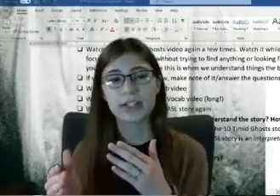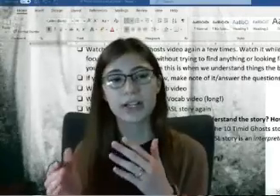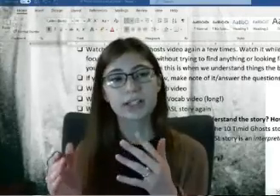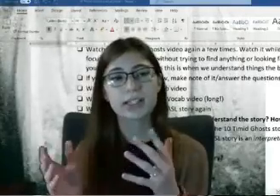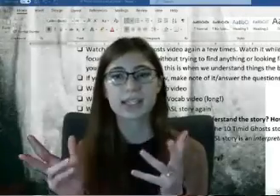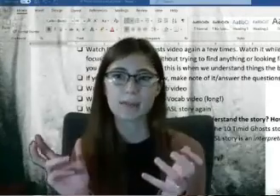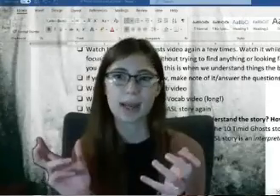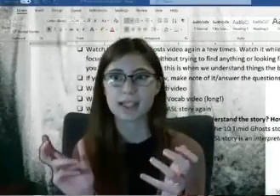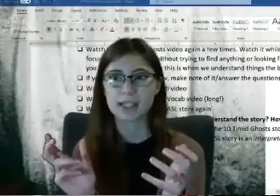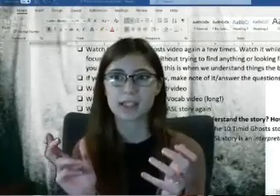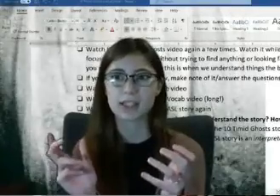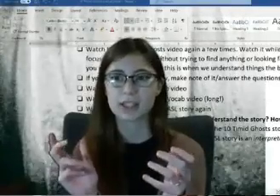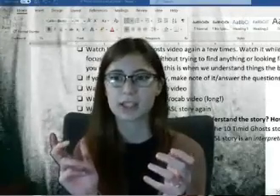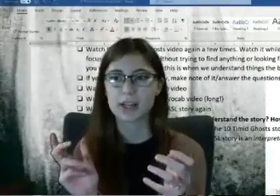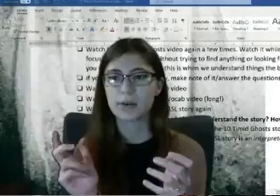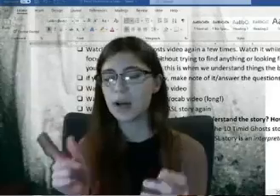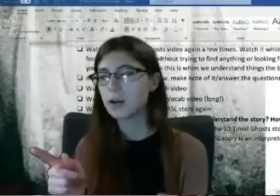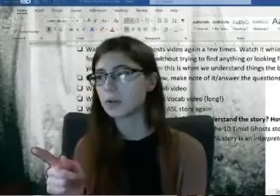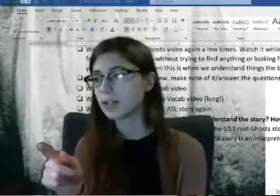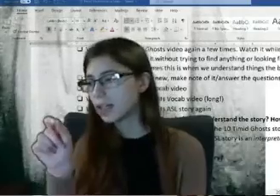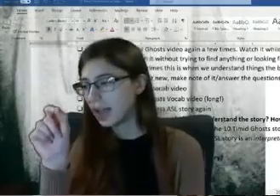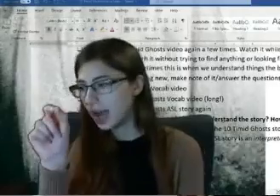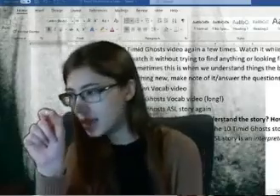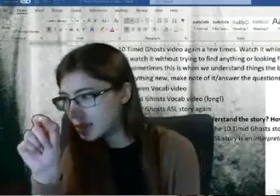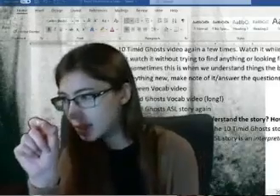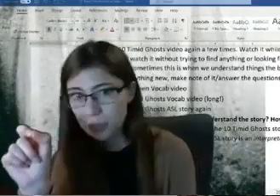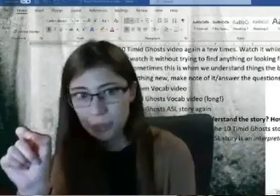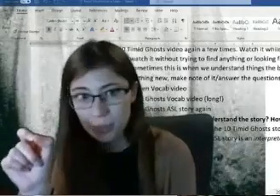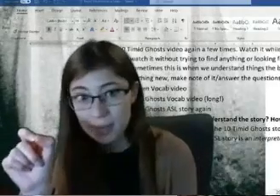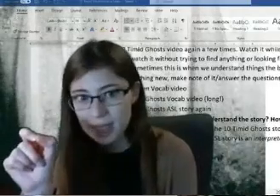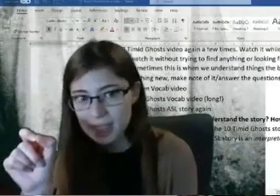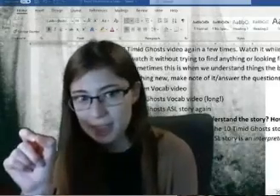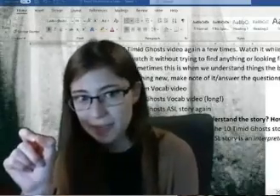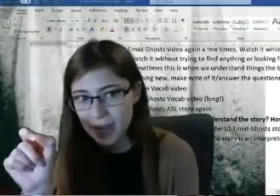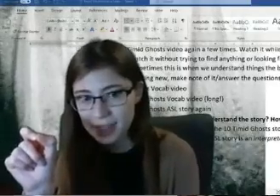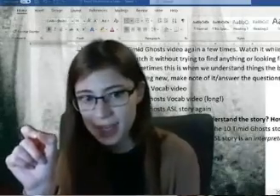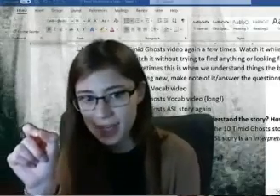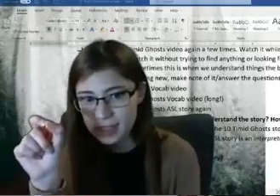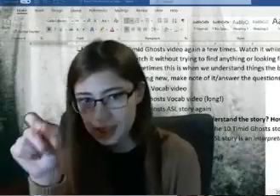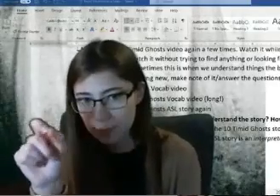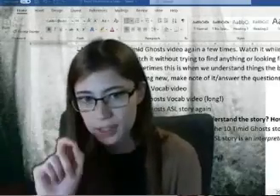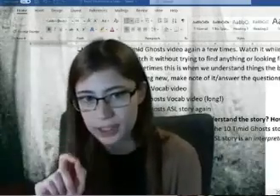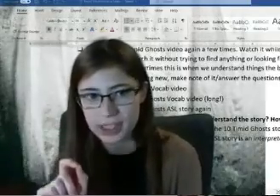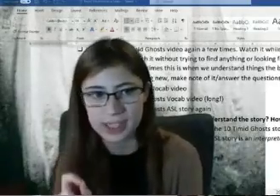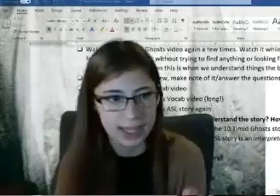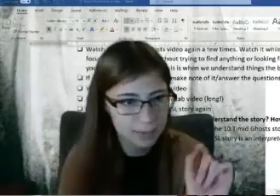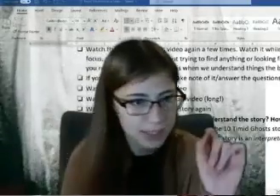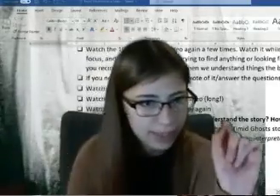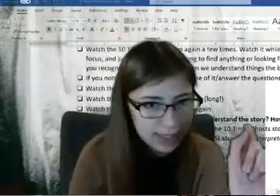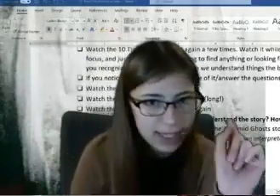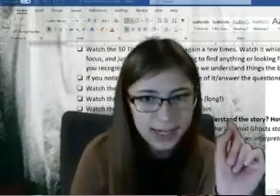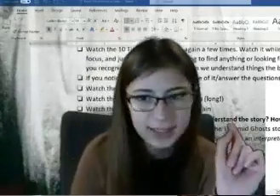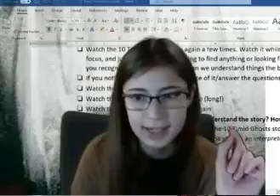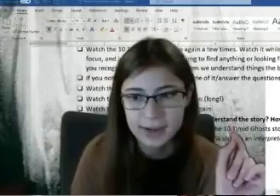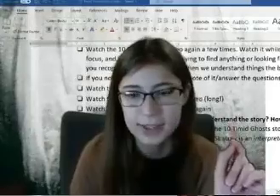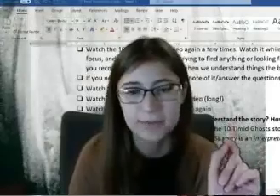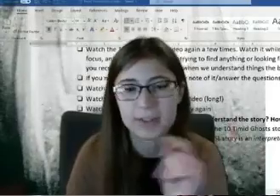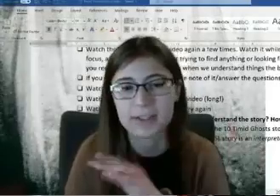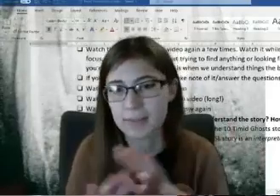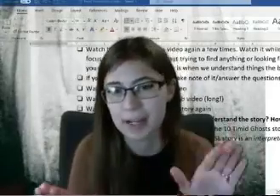project expecting to just go, oh, at 3 minutes and 5 seconds, the word she said must be the sign that I was confused about,